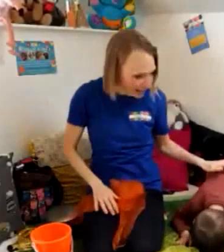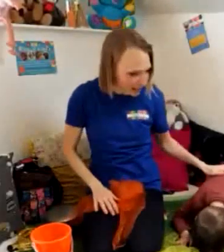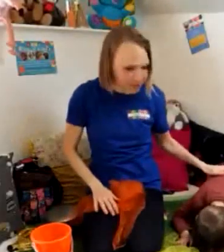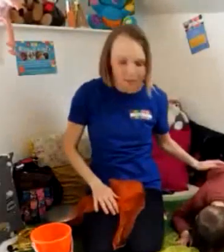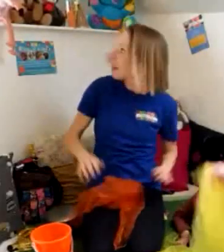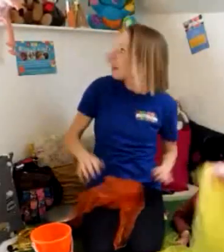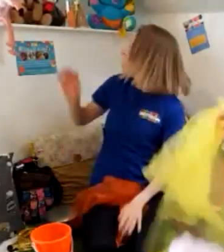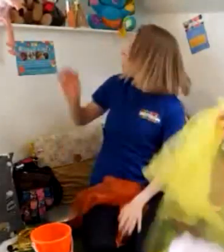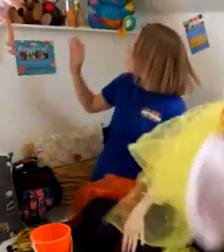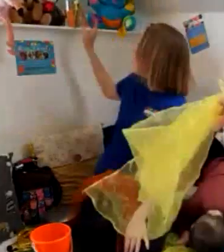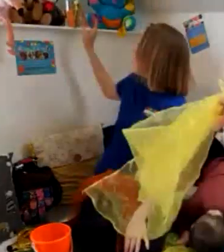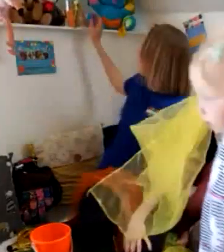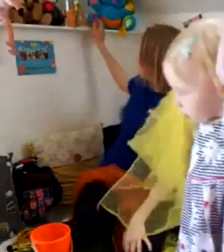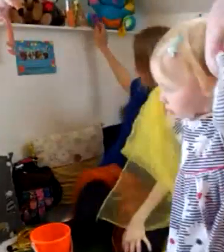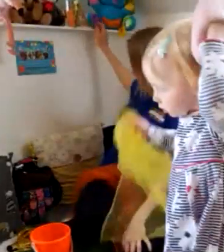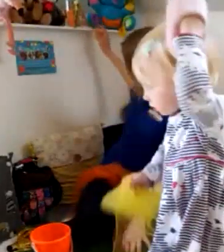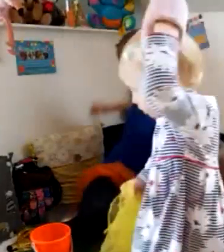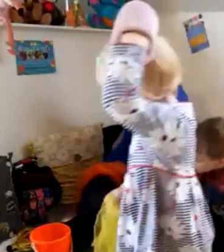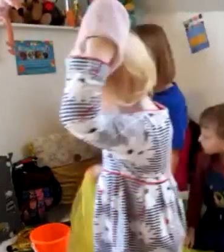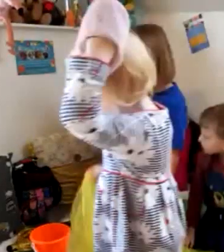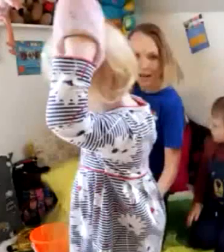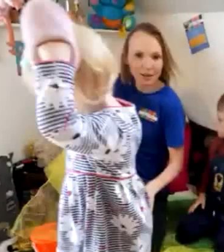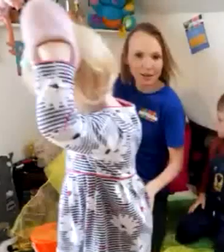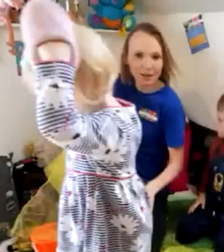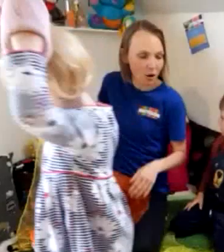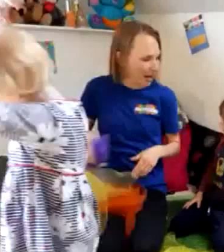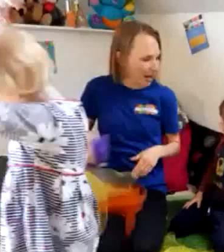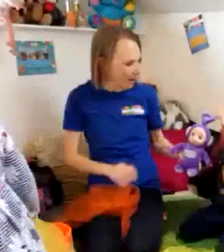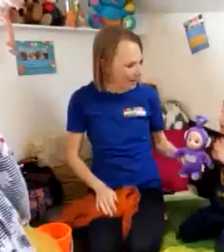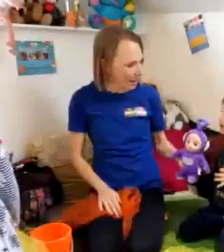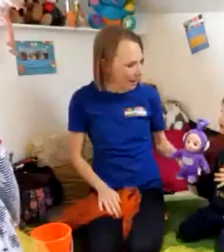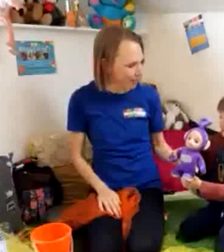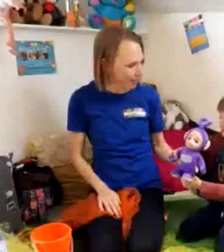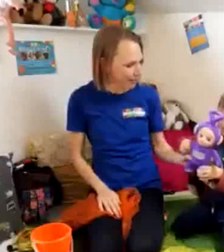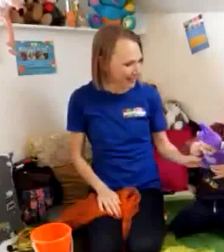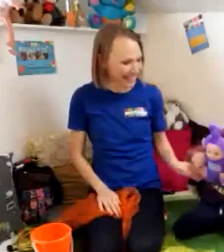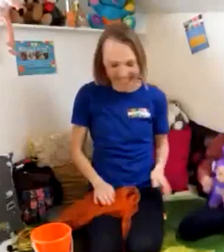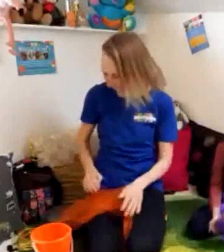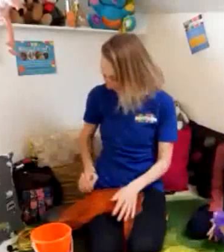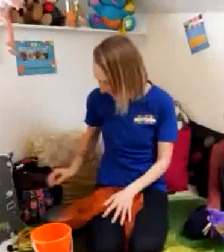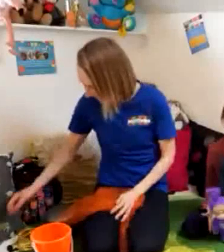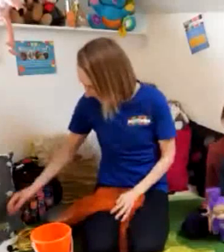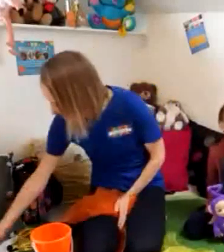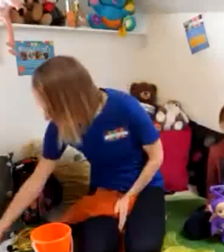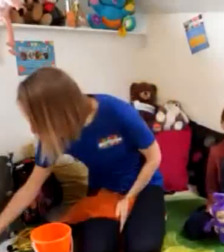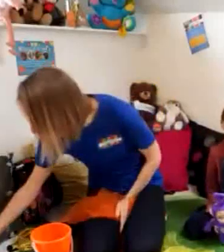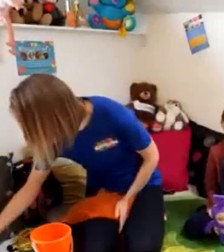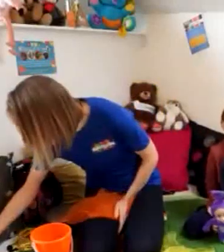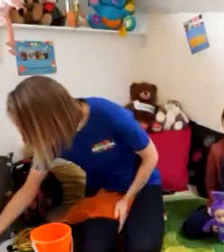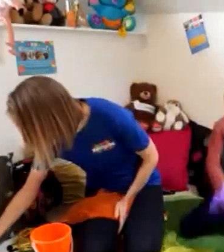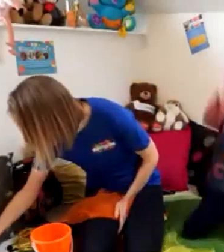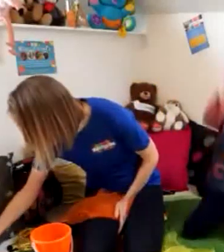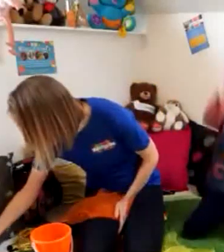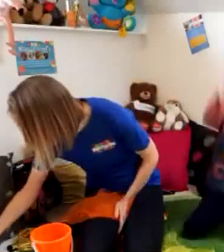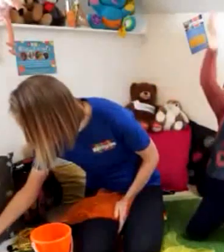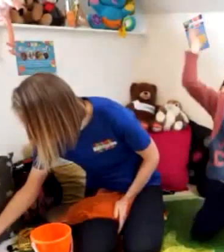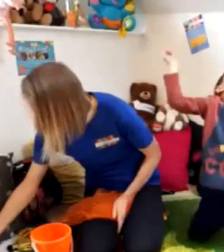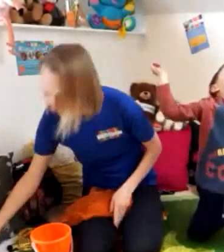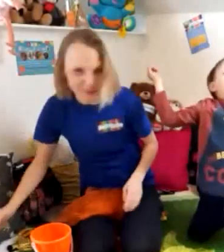aliens? Do you want to take the only alien I could find in the house? Yeah. Okay, let's have a go.